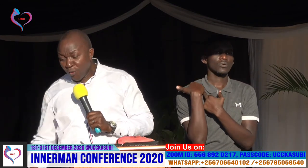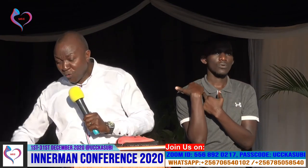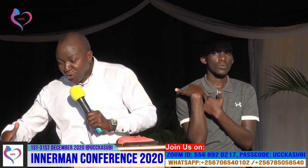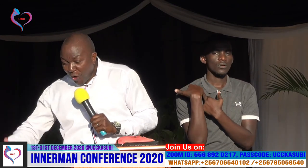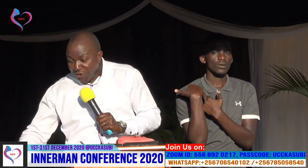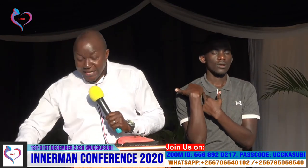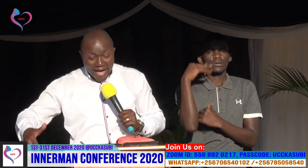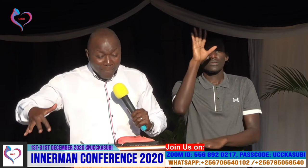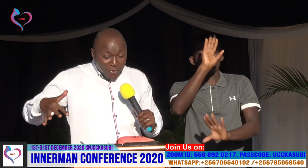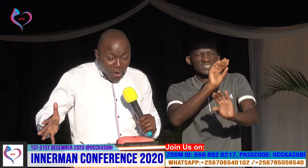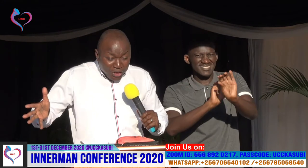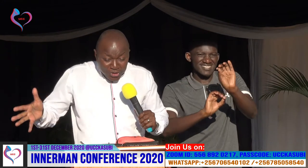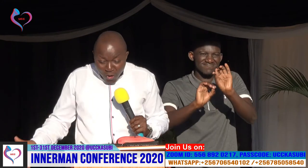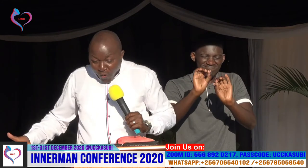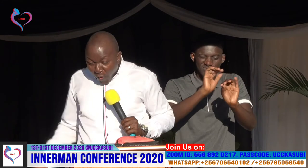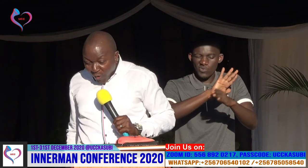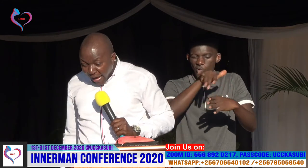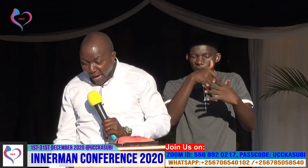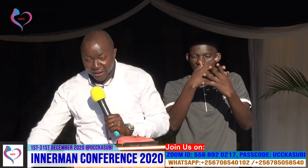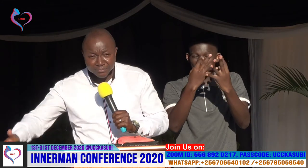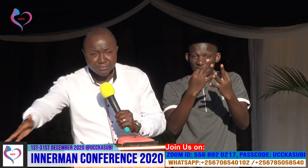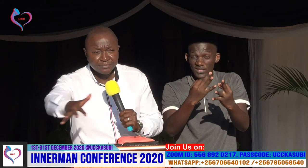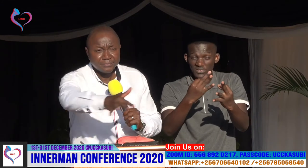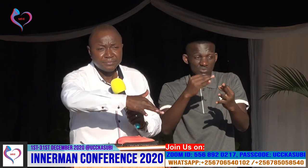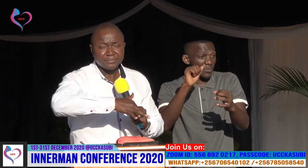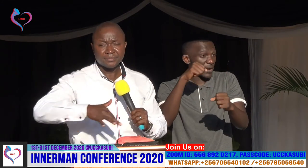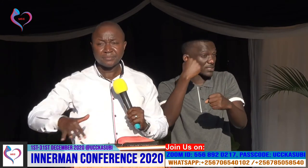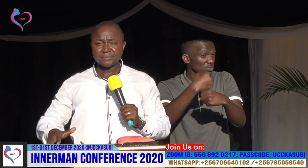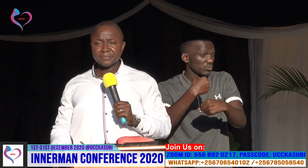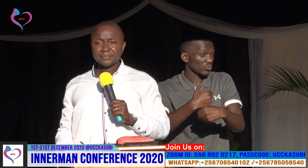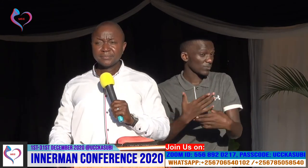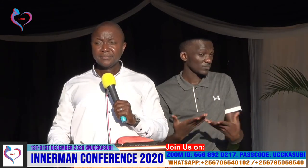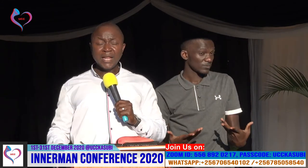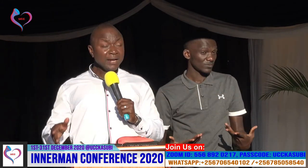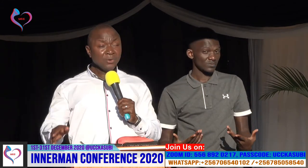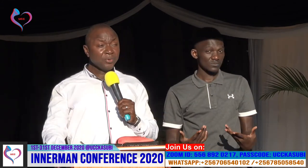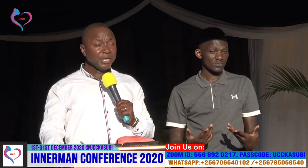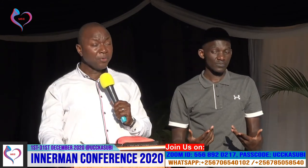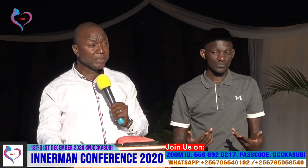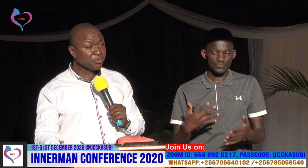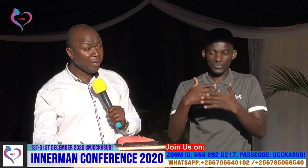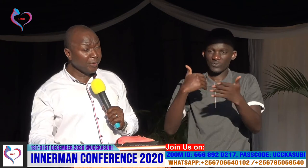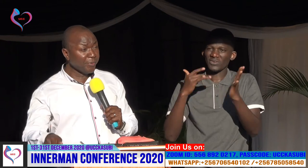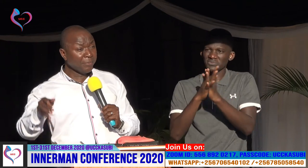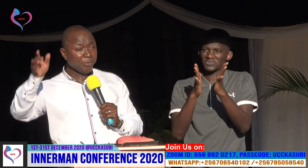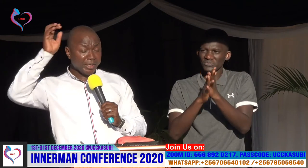responsible okunonya byolino kola to seek out for what you have to do. I